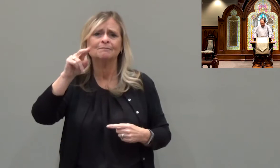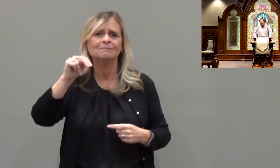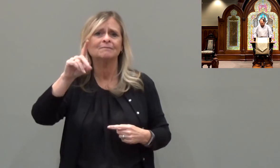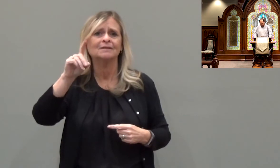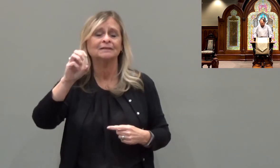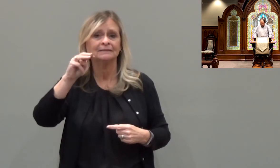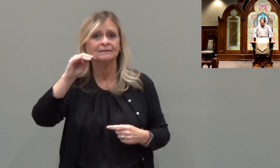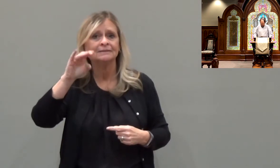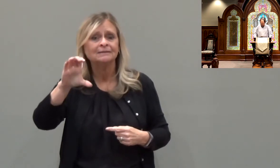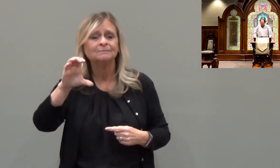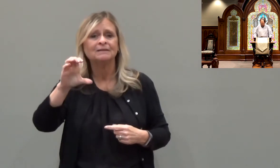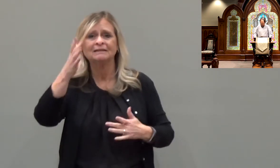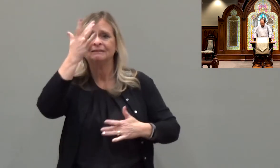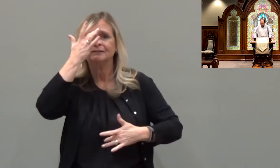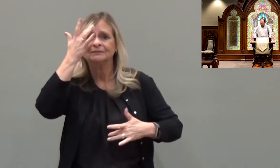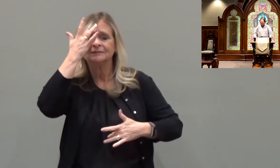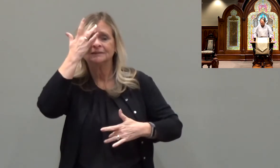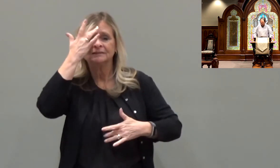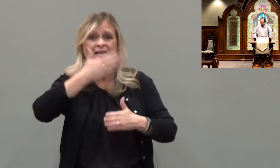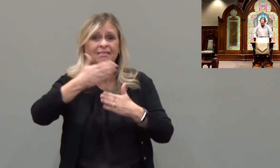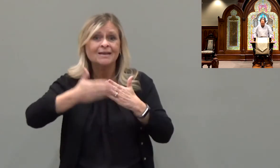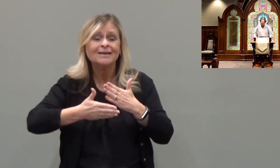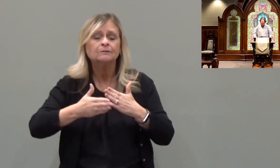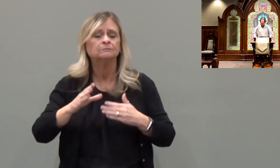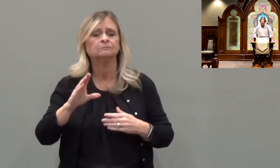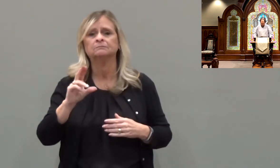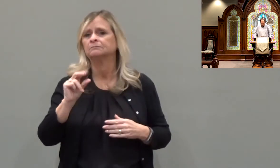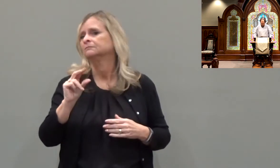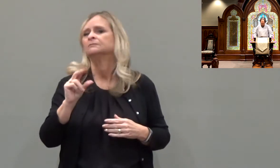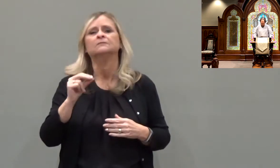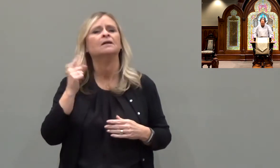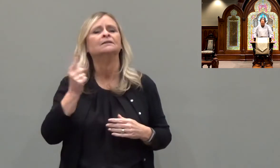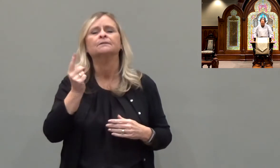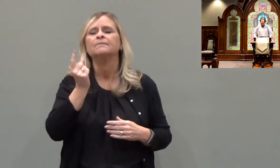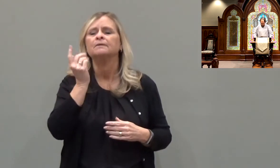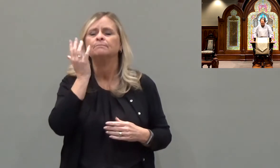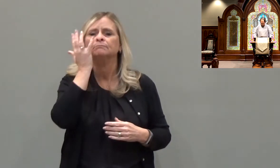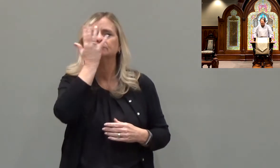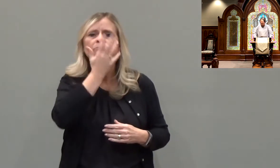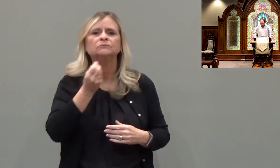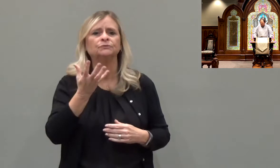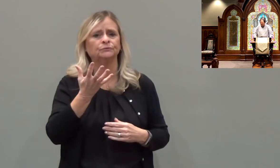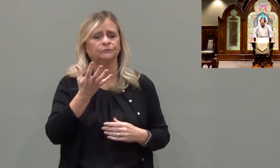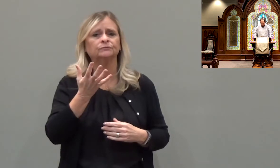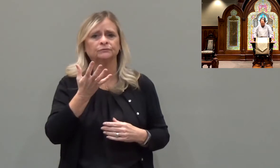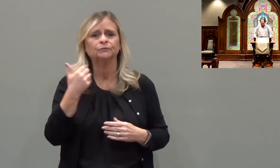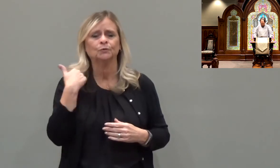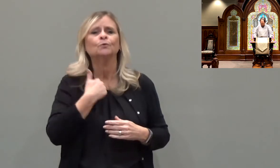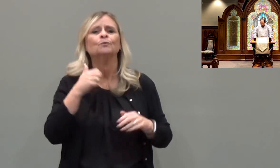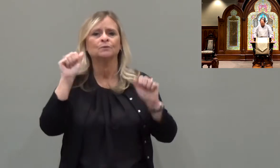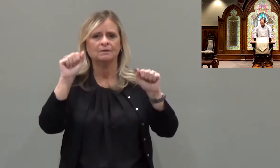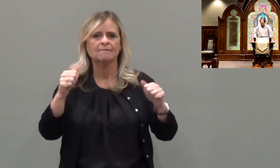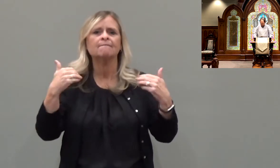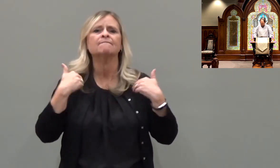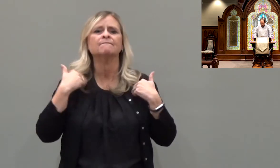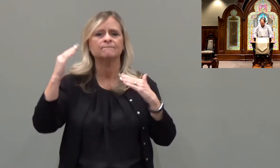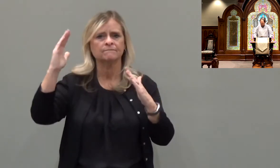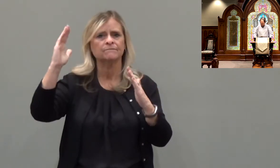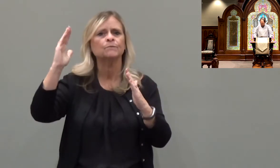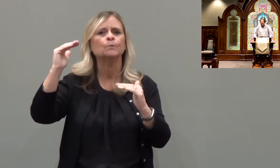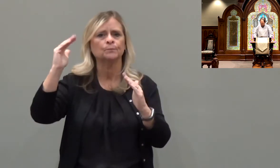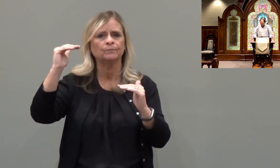not the end. But that there is something beautiful, something for which we can have hope.